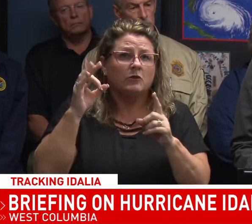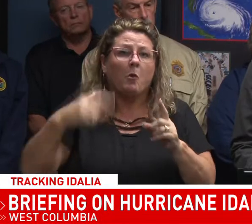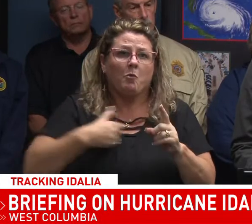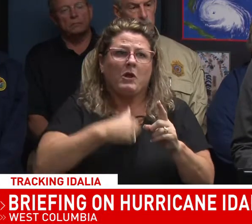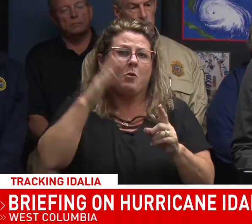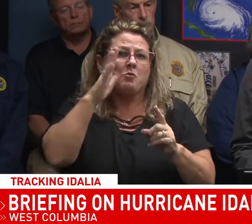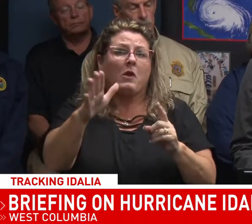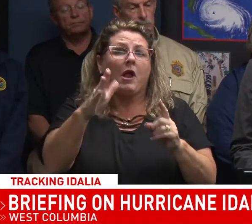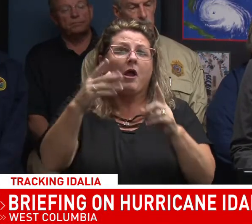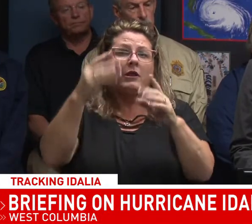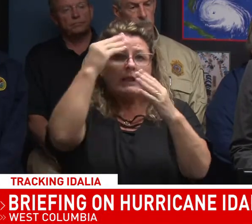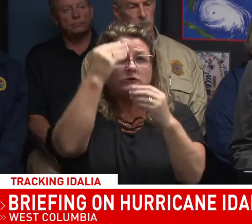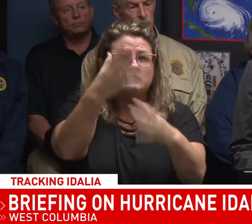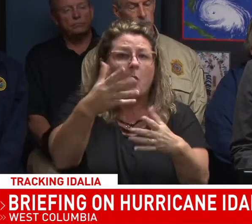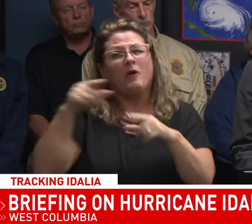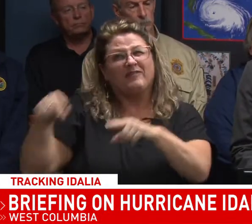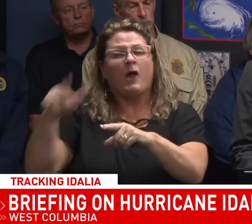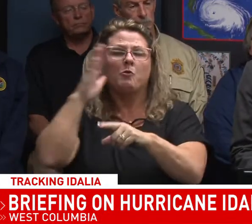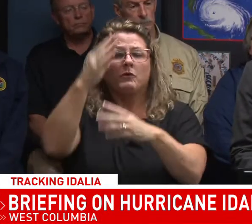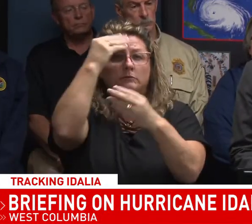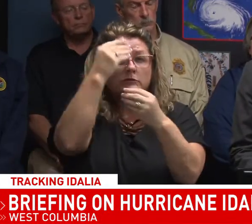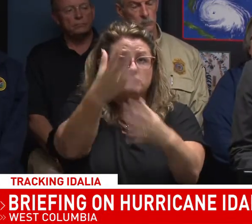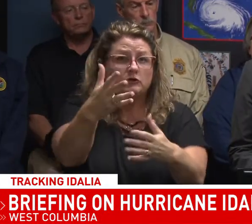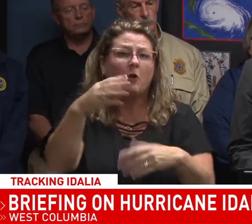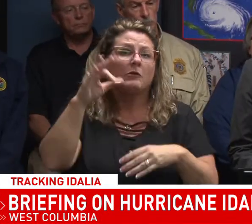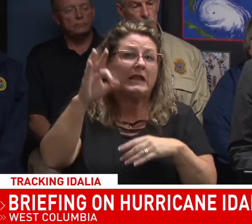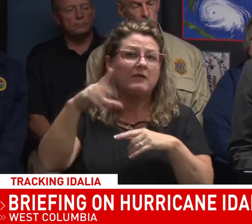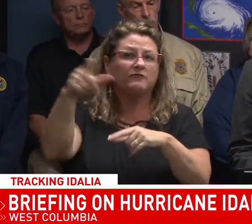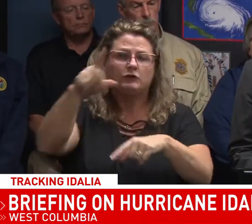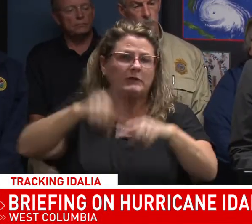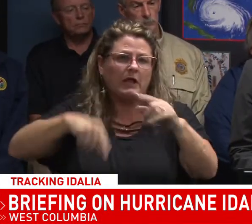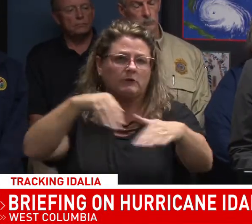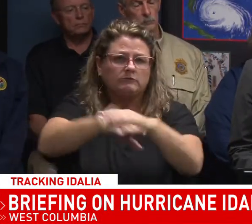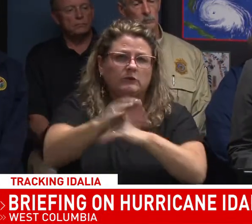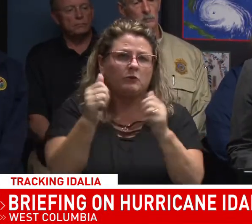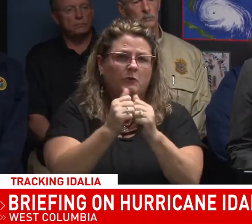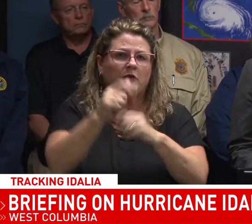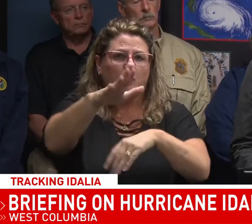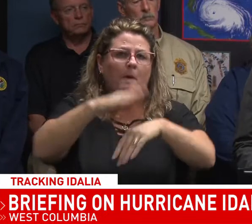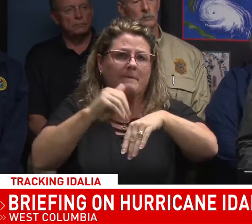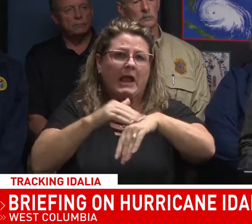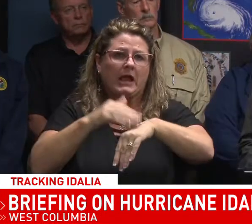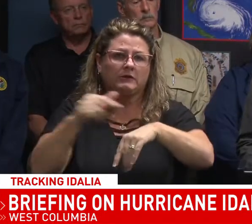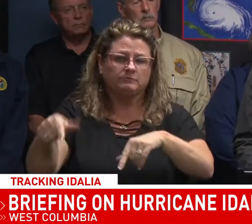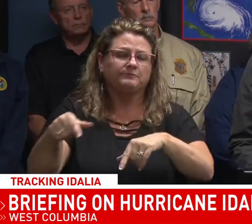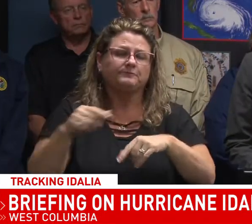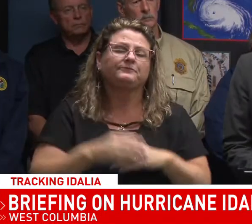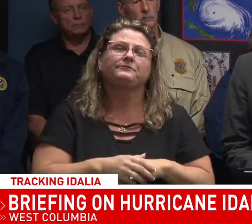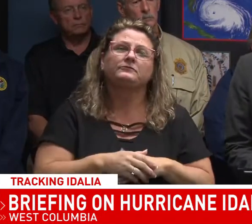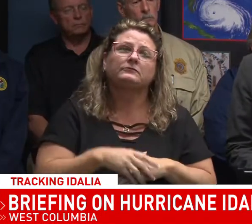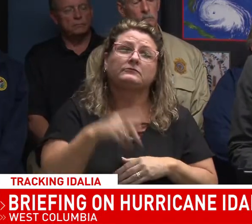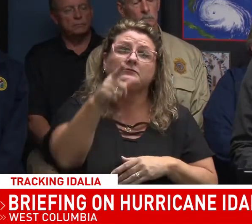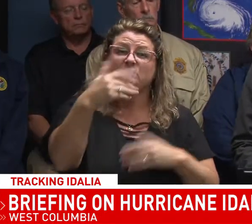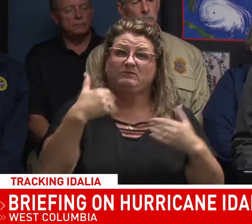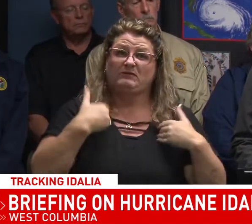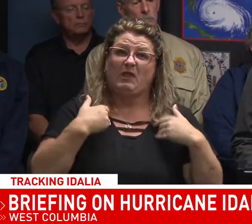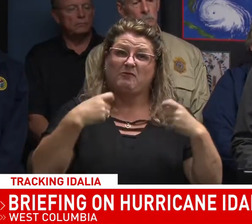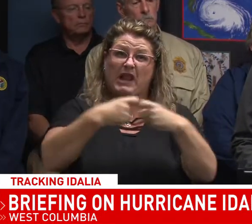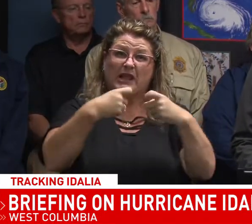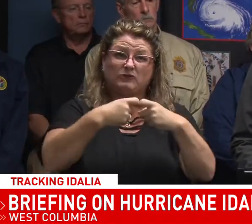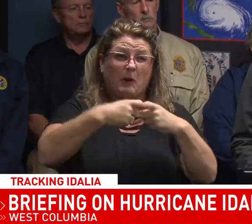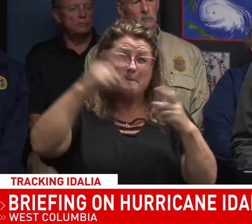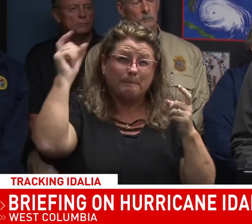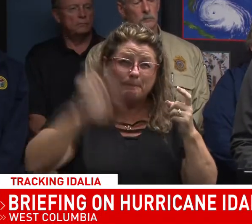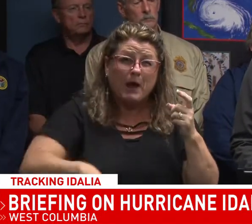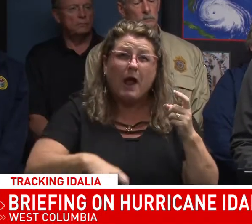identifying local resources to care for pets. And if you are an individual in need of sheltering and have an electricity dependency